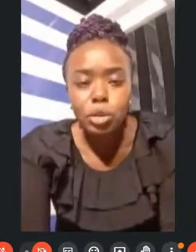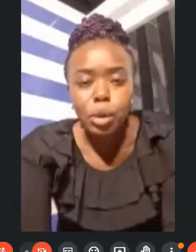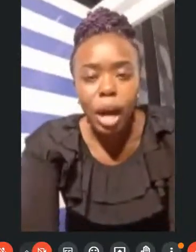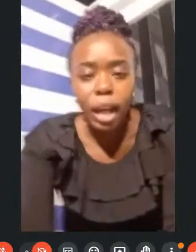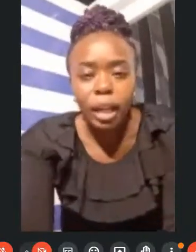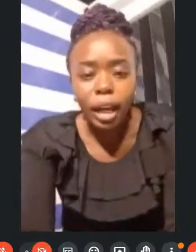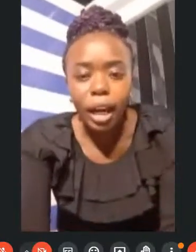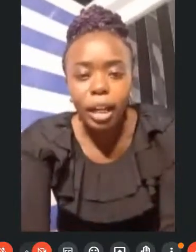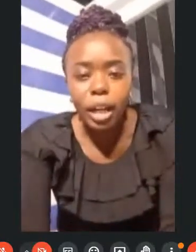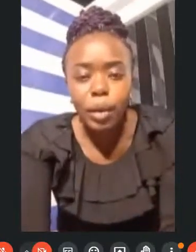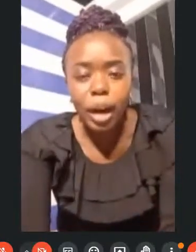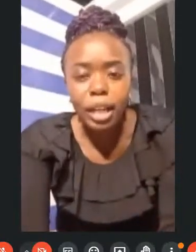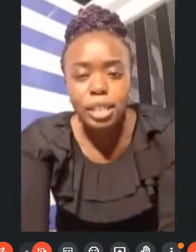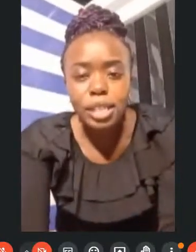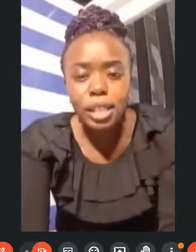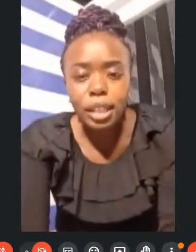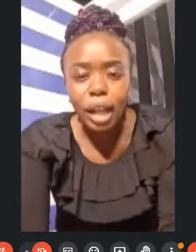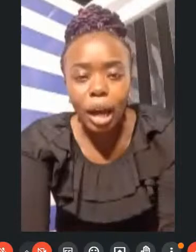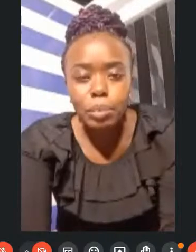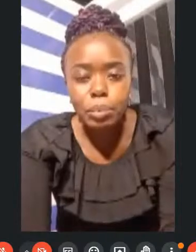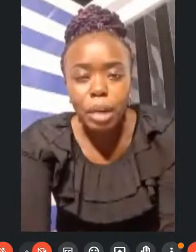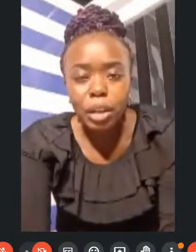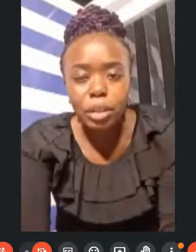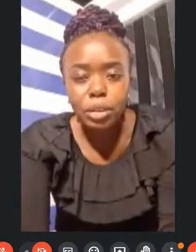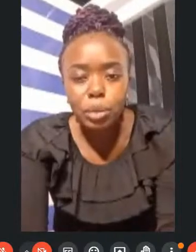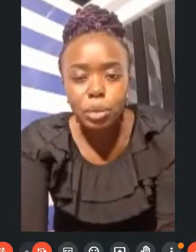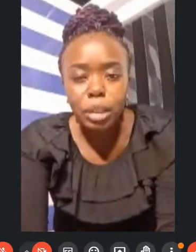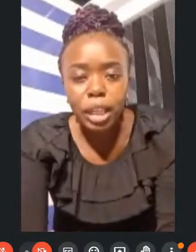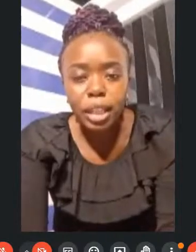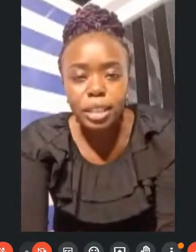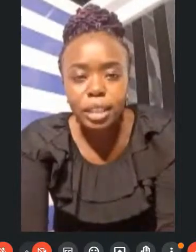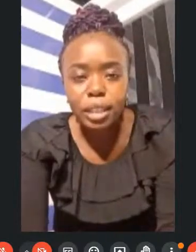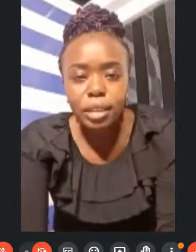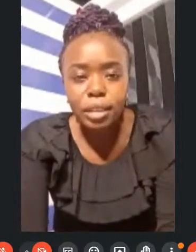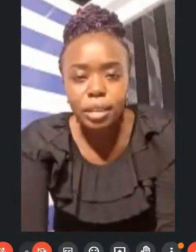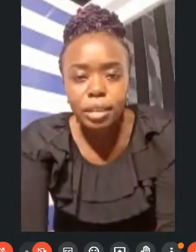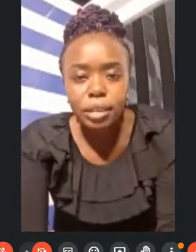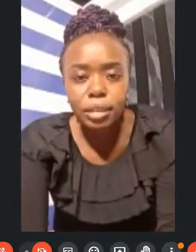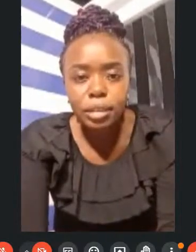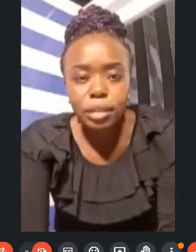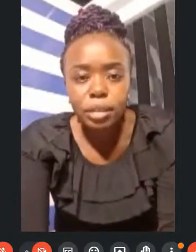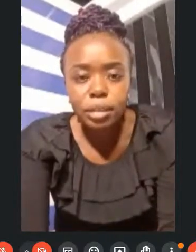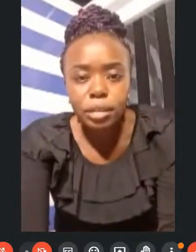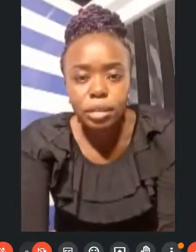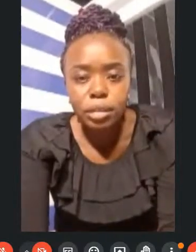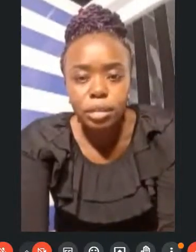Yeah, I go to Hannah. Hannah, your hand is still up, but you're not communicating.